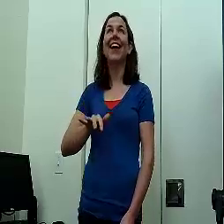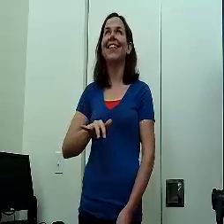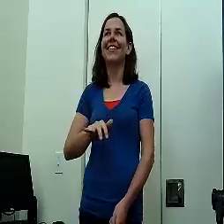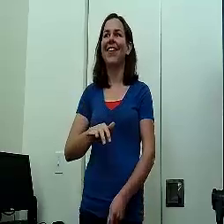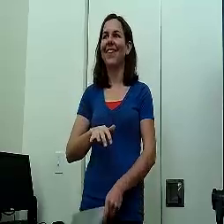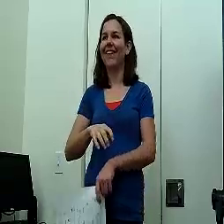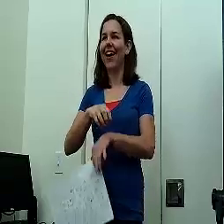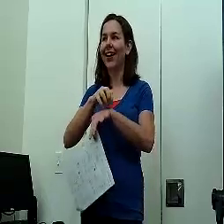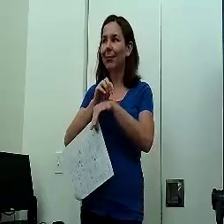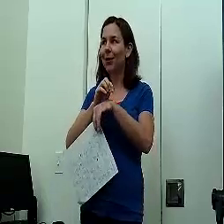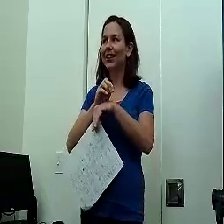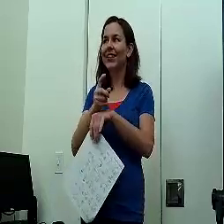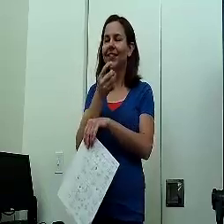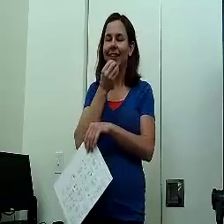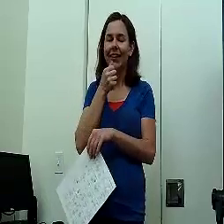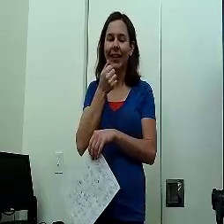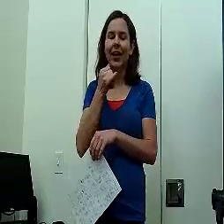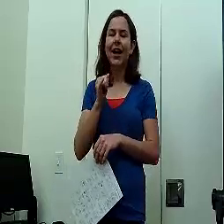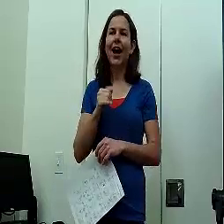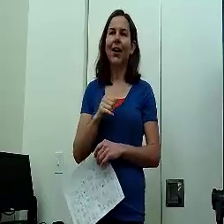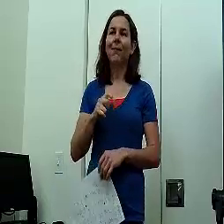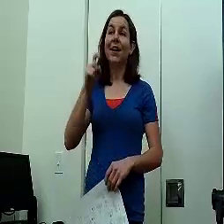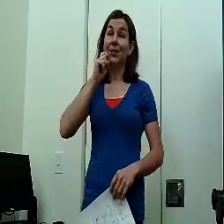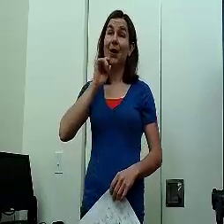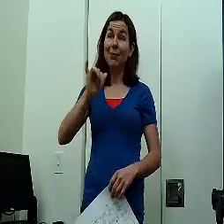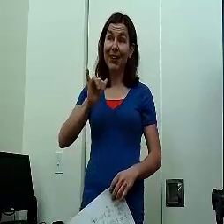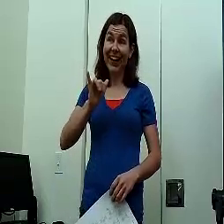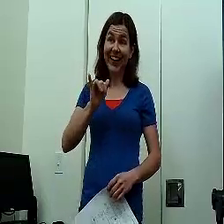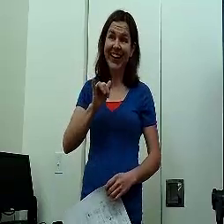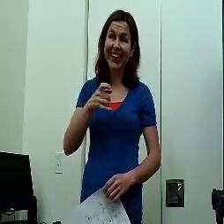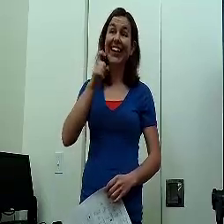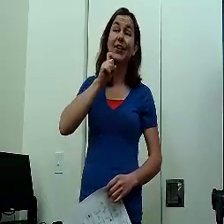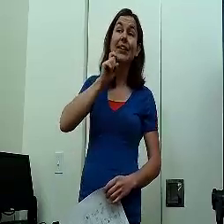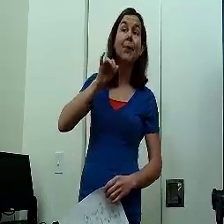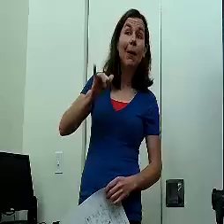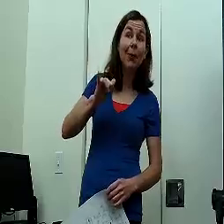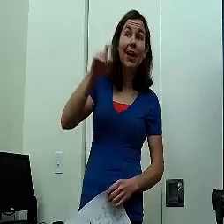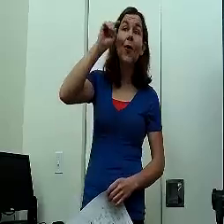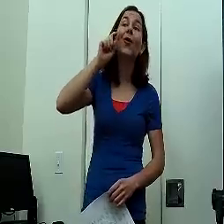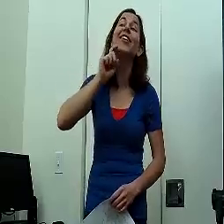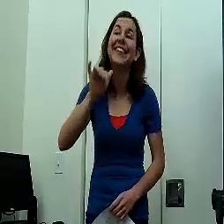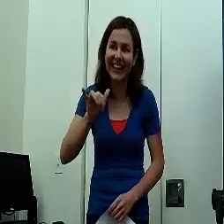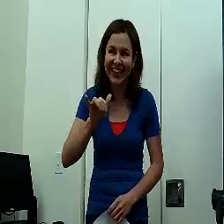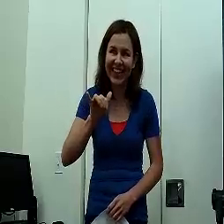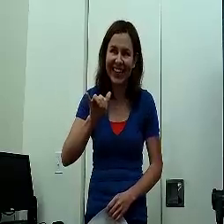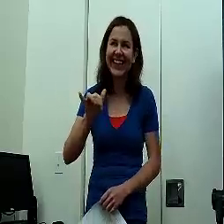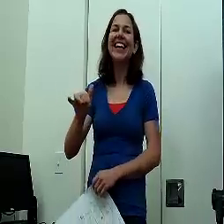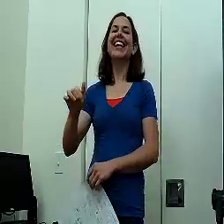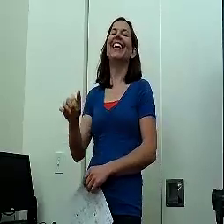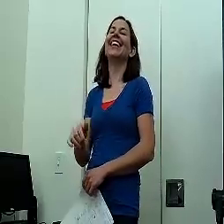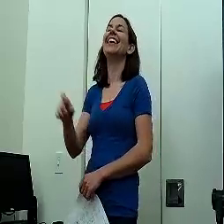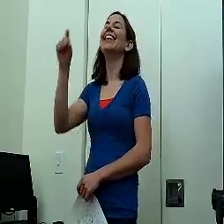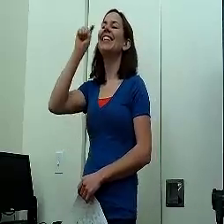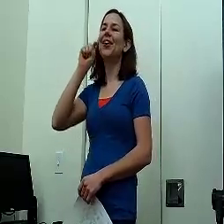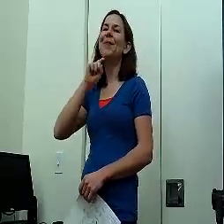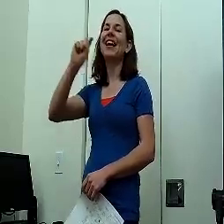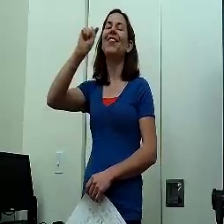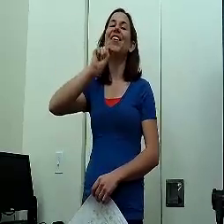that, octopus that you're eating is rubbery. You can say And rubbery sexy? or sexy. So be careful.